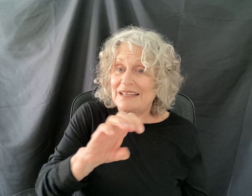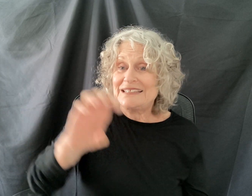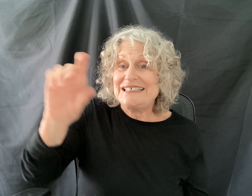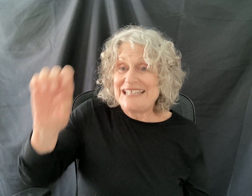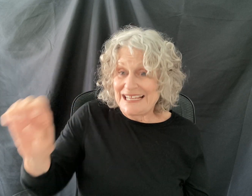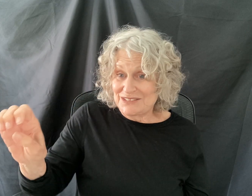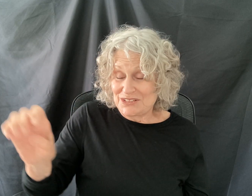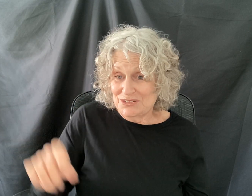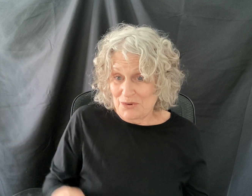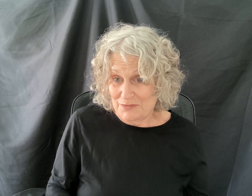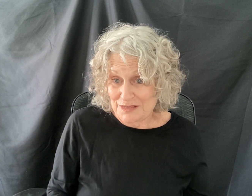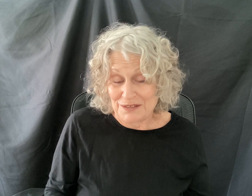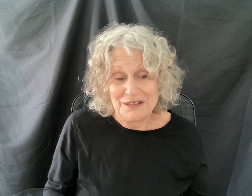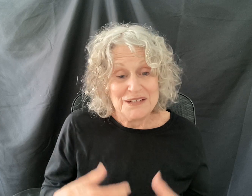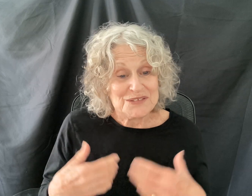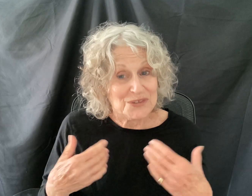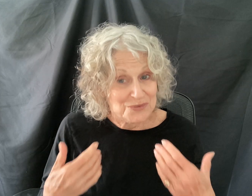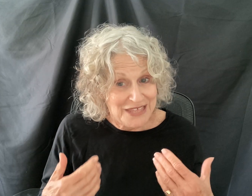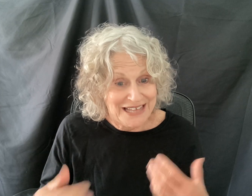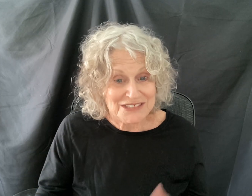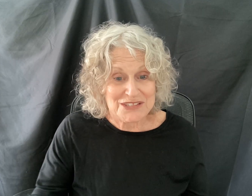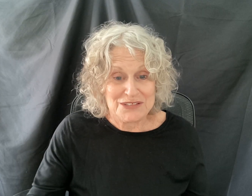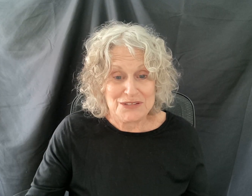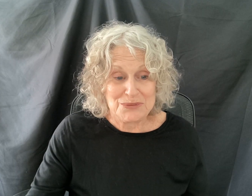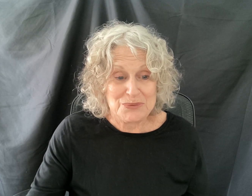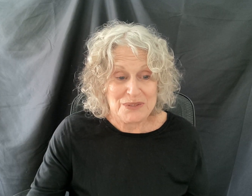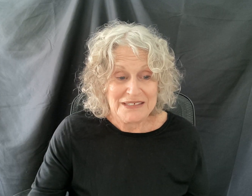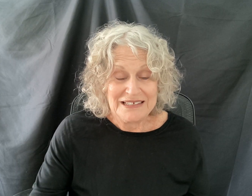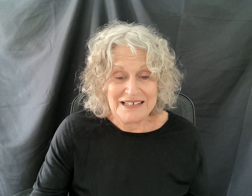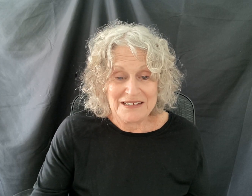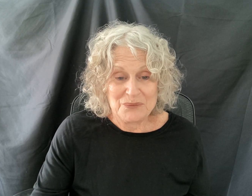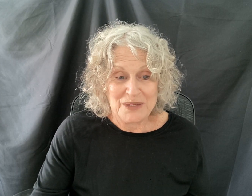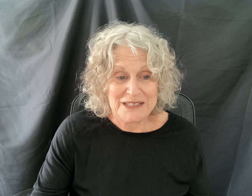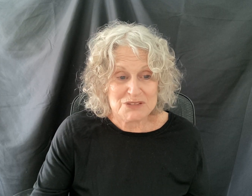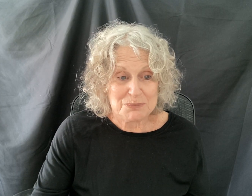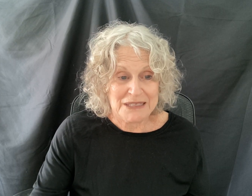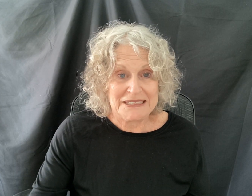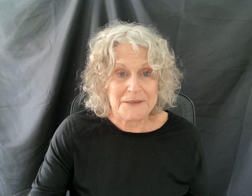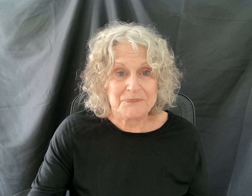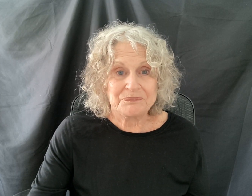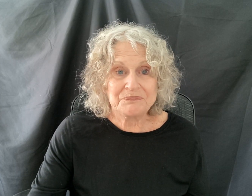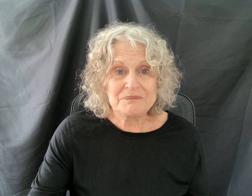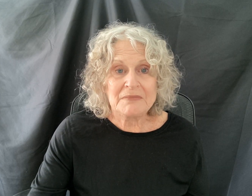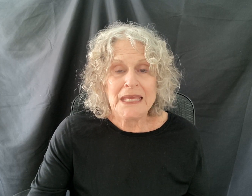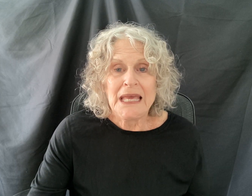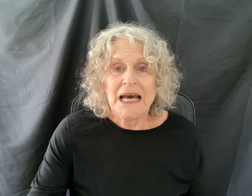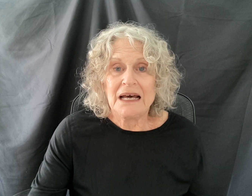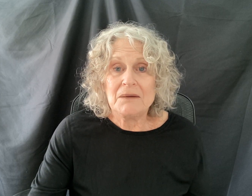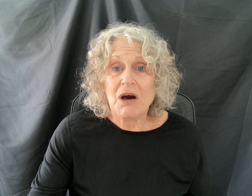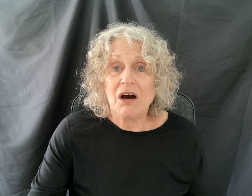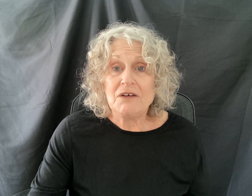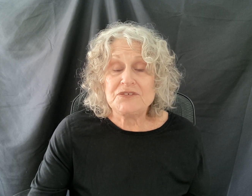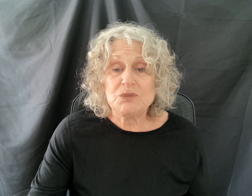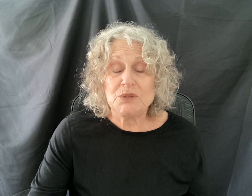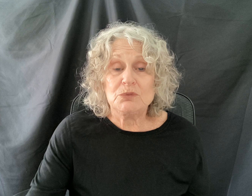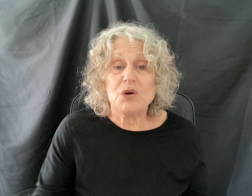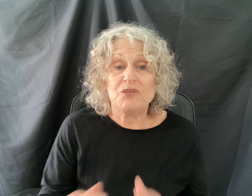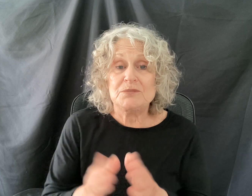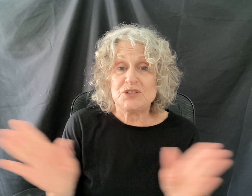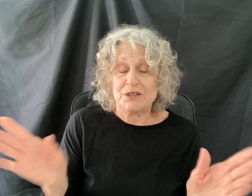of dances over there. So that's the new way of spelling. Often we will go from general